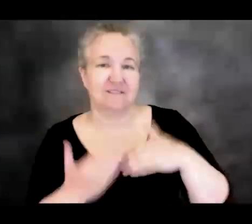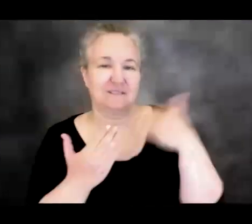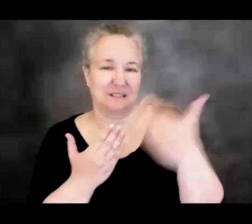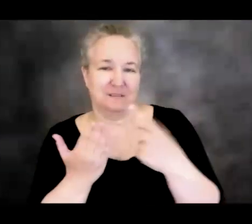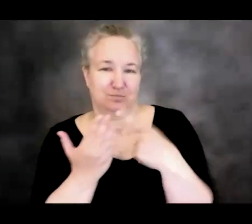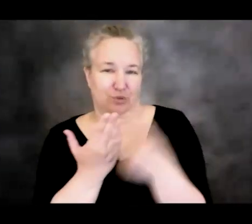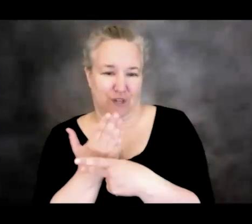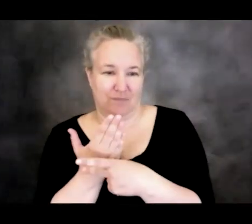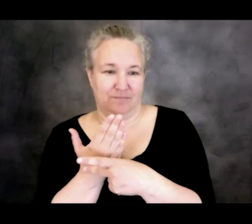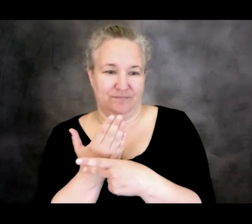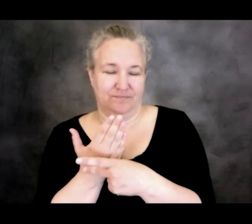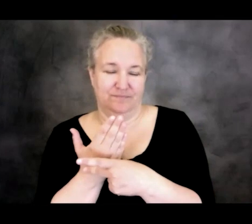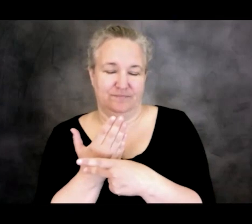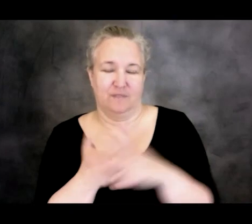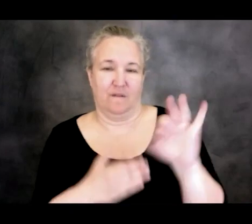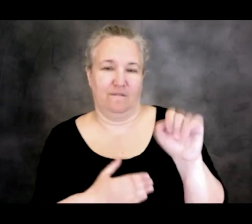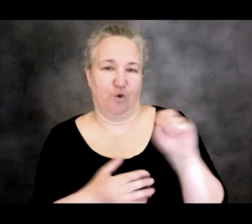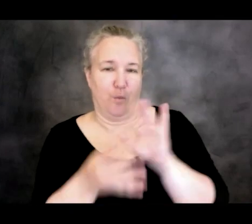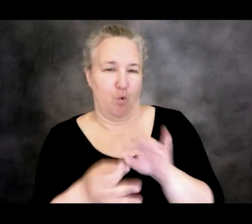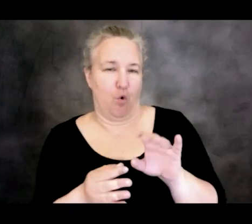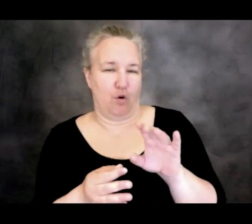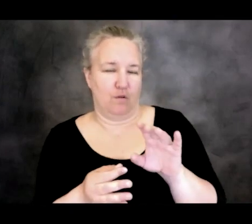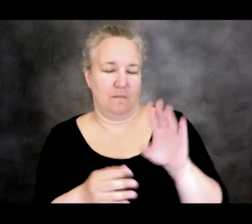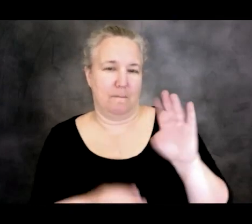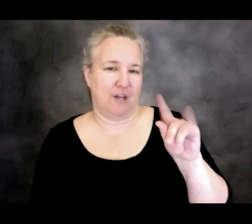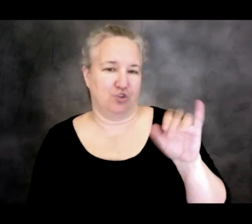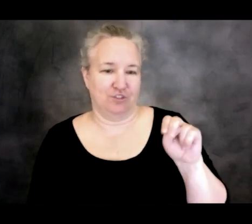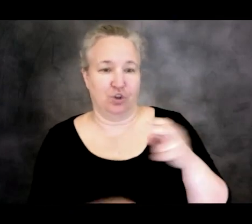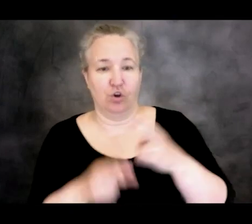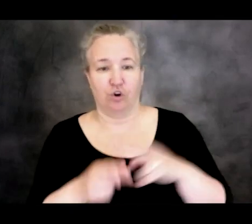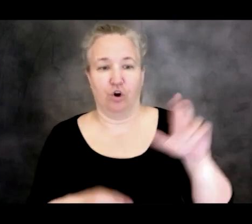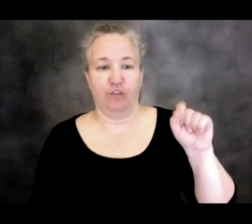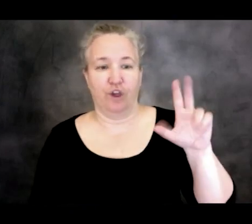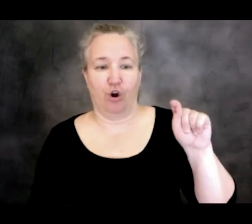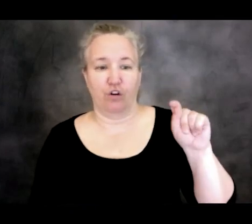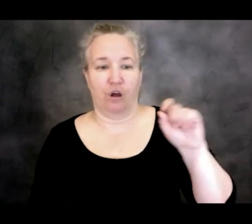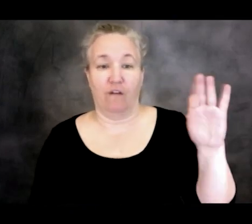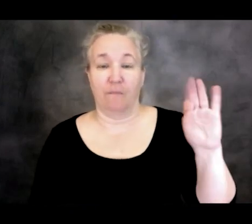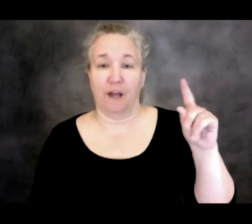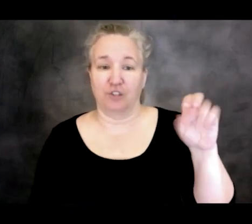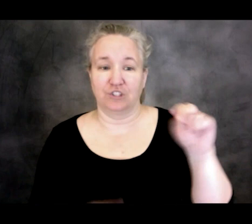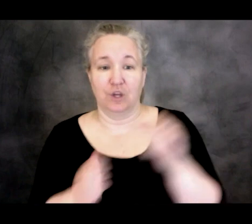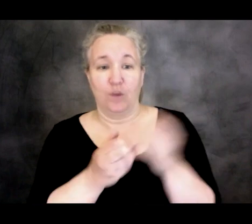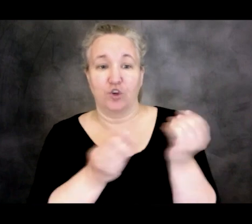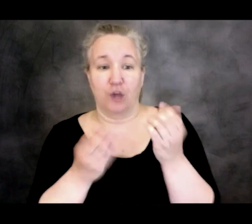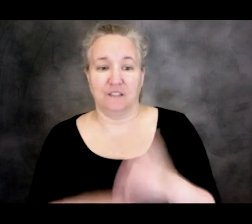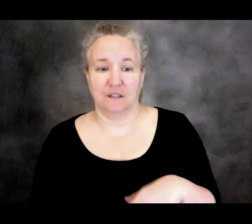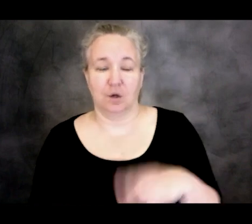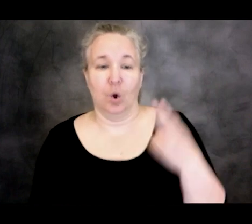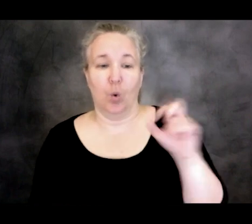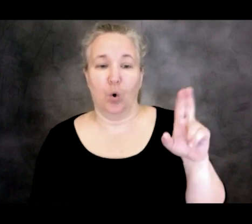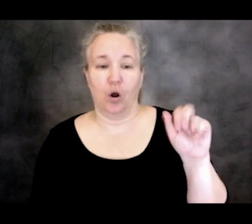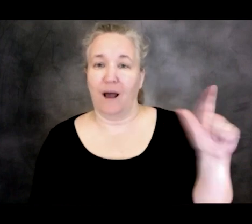our Forum on Migration. The event is titled The Art of Migration, with curator Hur